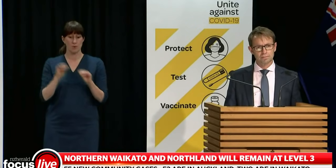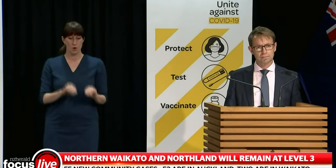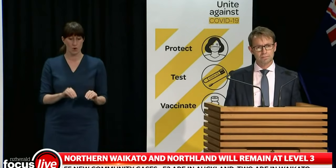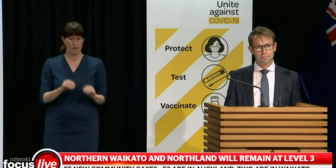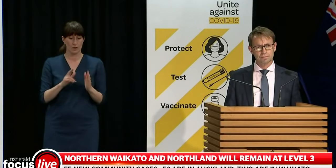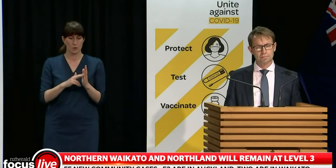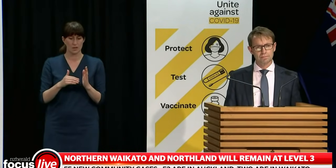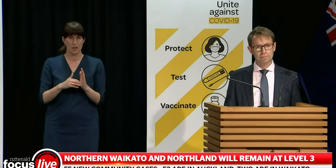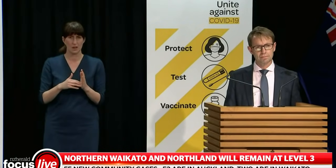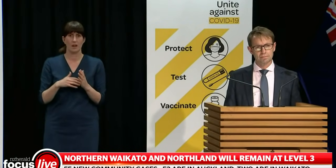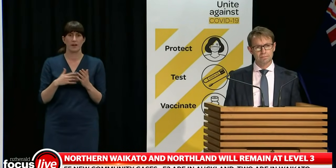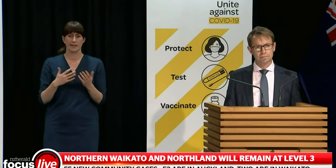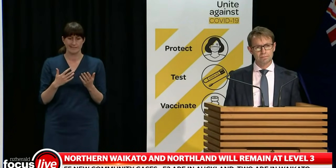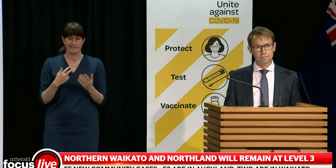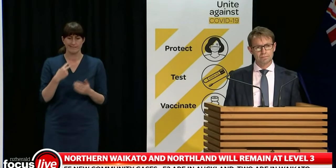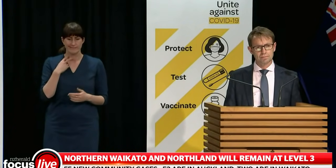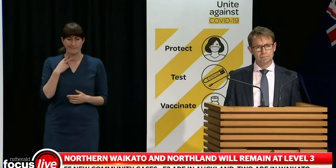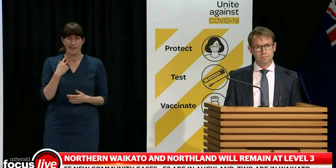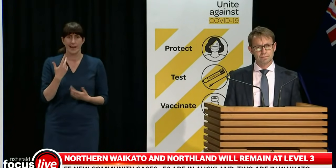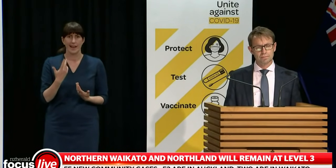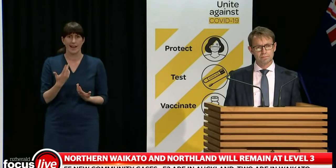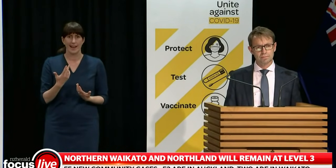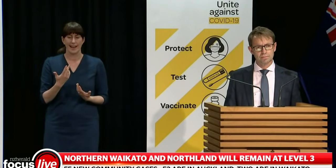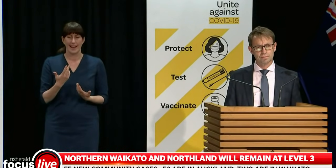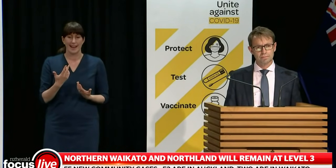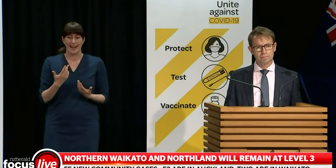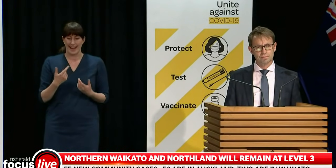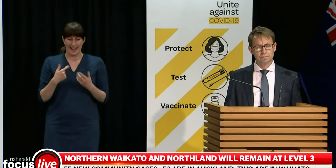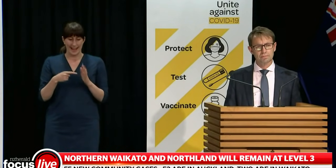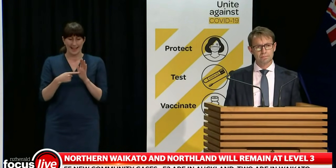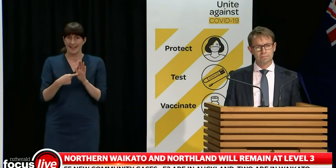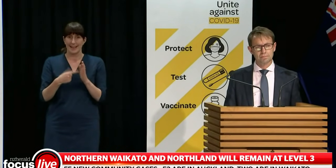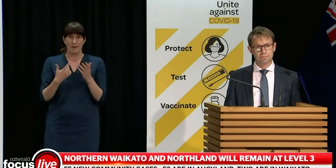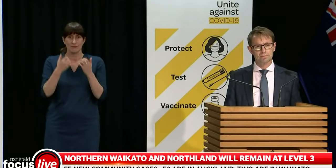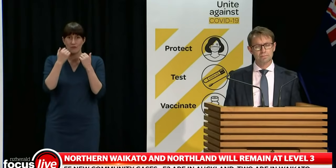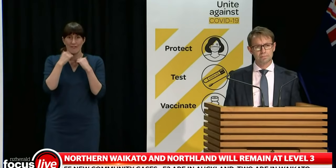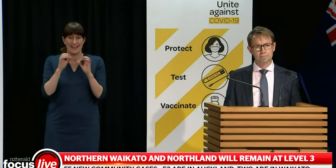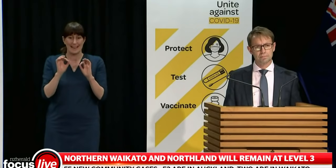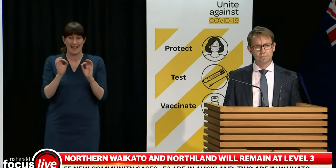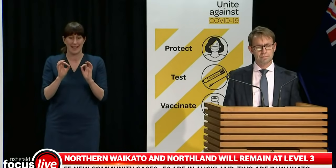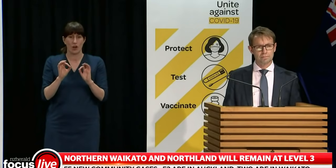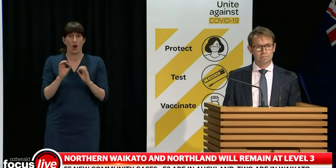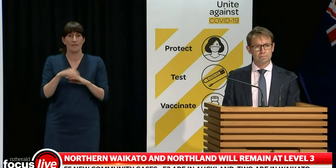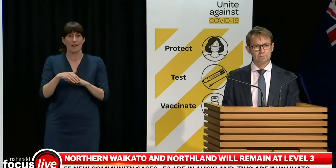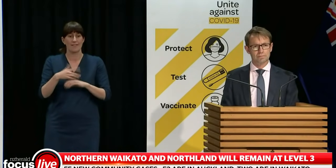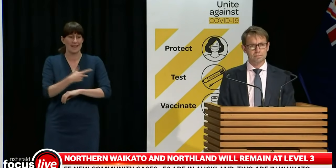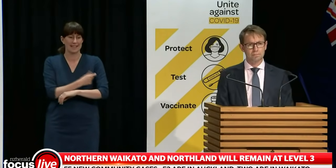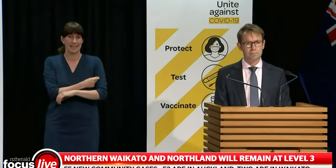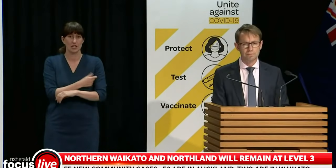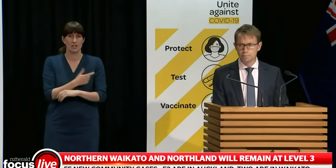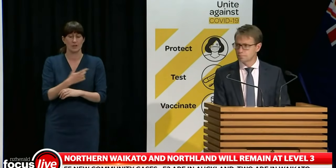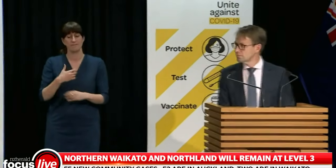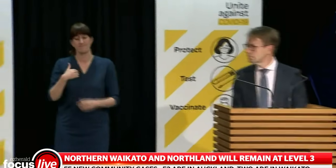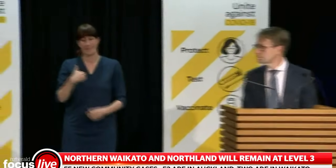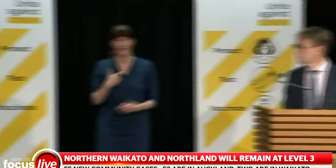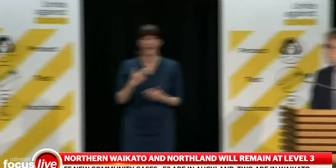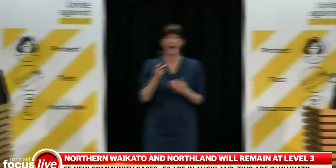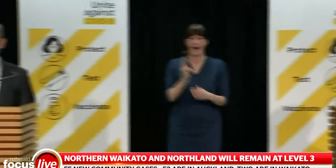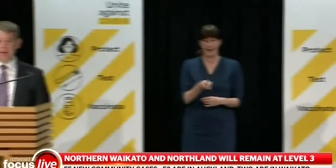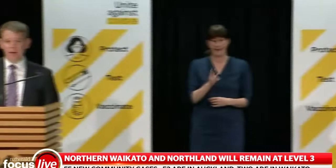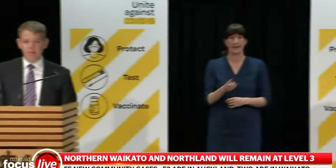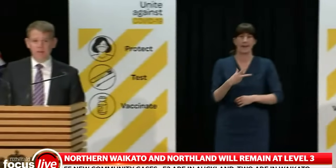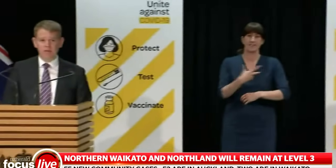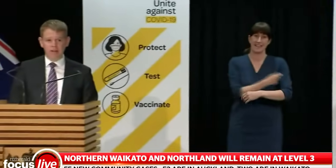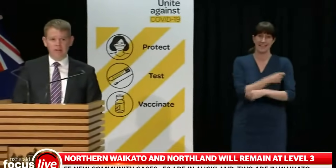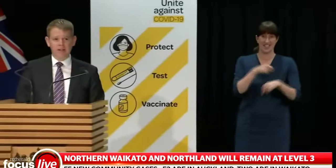for the vaccine certificate. They say they've had to because they've received no guidance from the Ministry of Health. What's your reaction to that? We were really clear when we